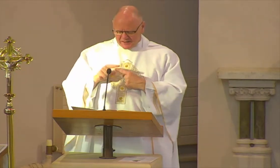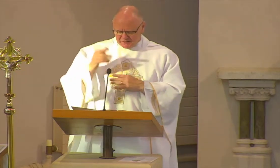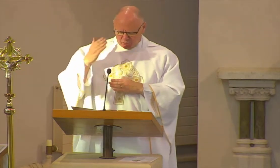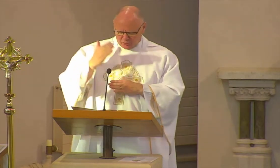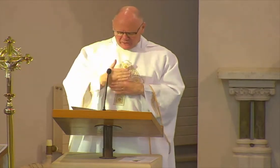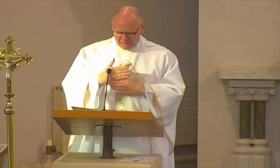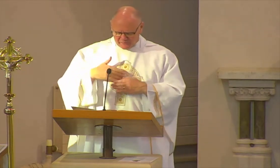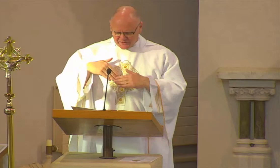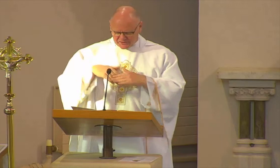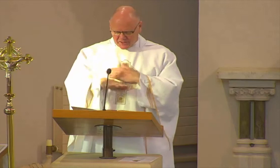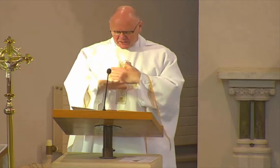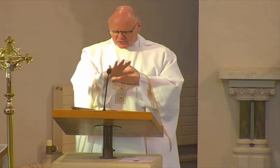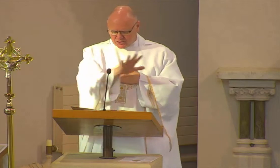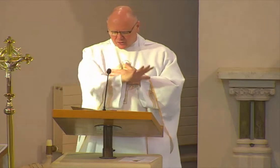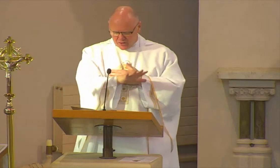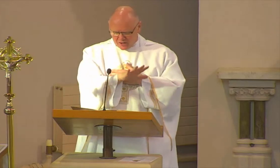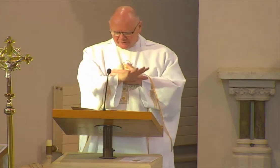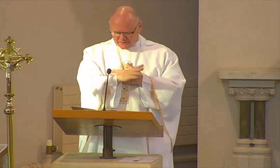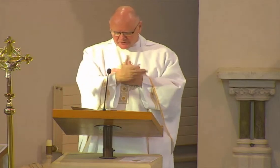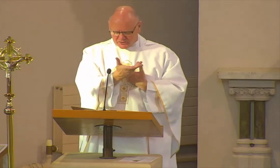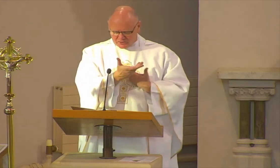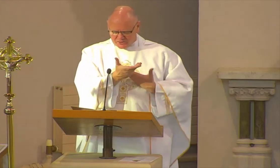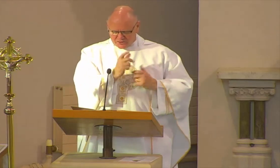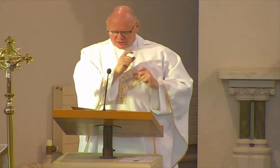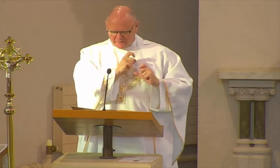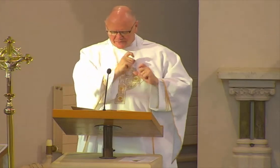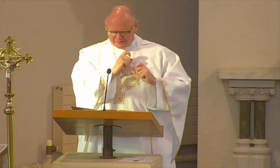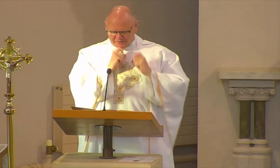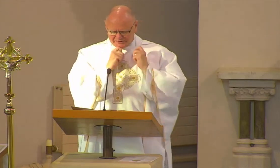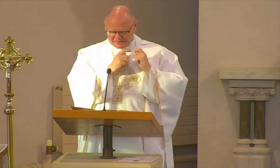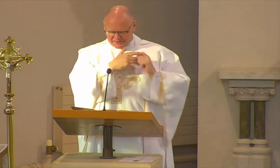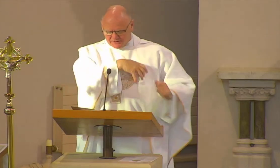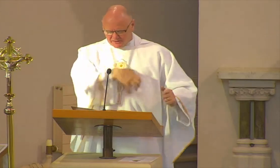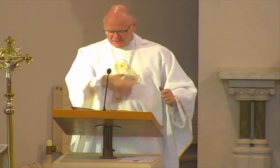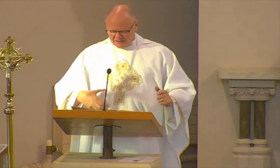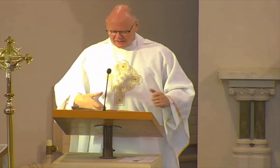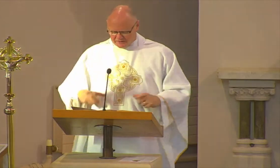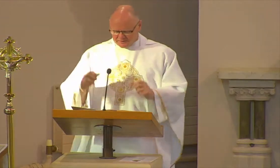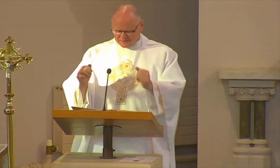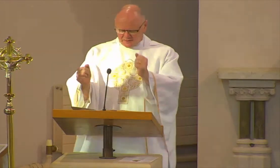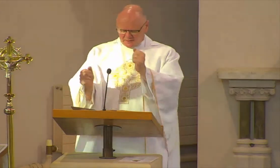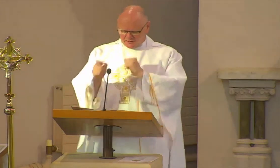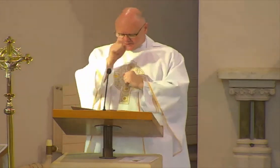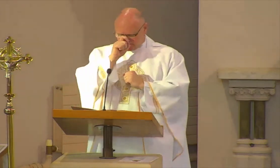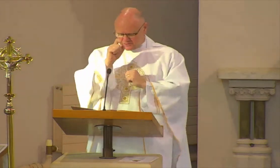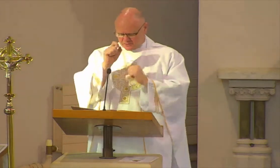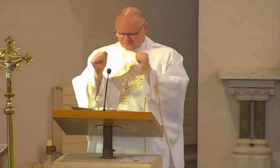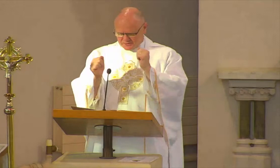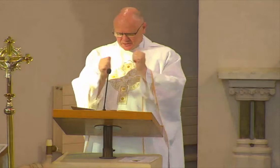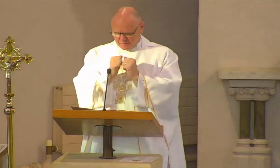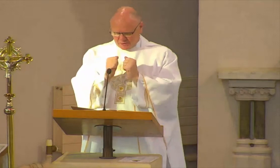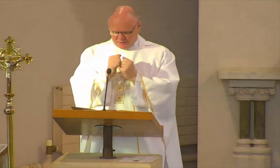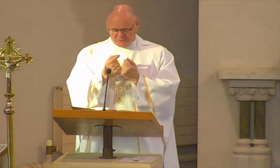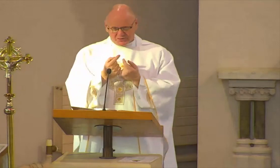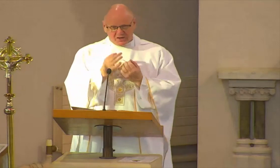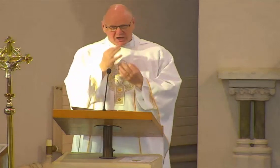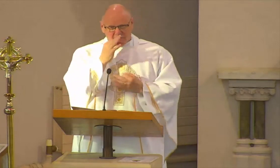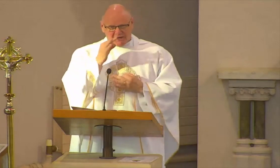more laborers into your harvest to serve as priests, deacons, sisters, and brothers. And we ask